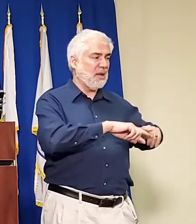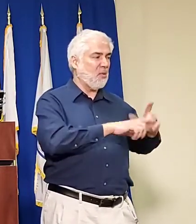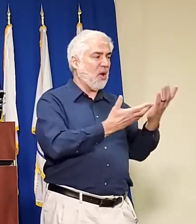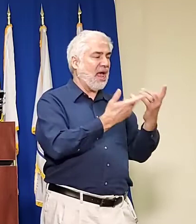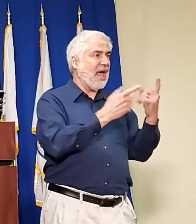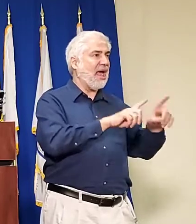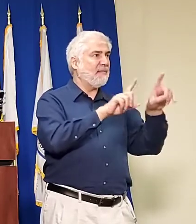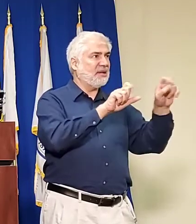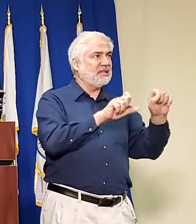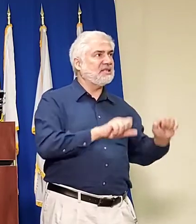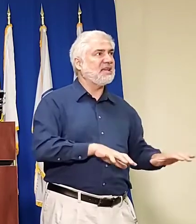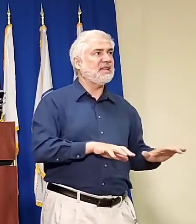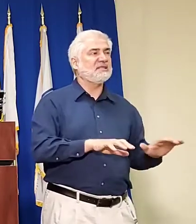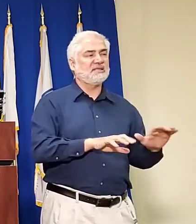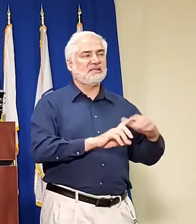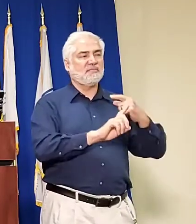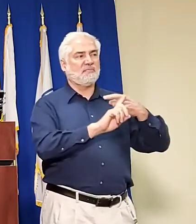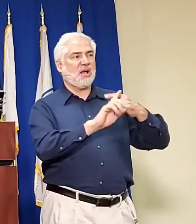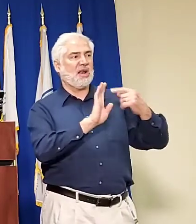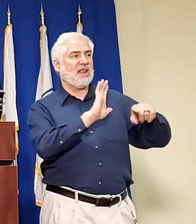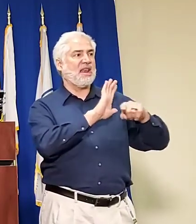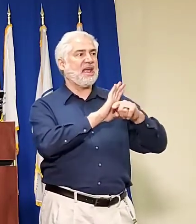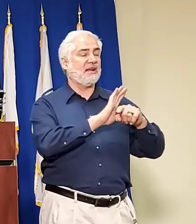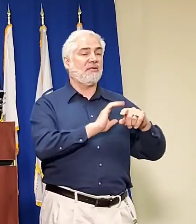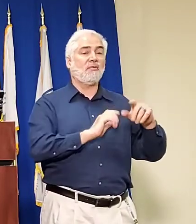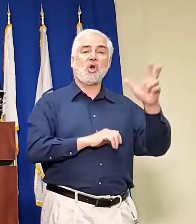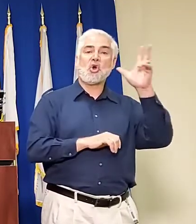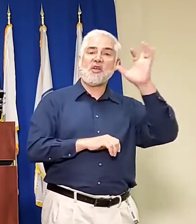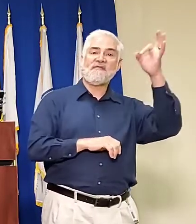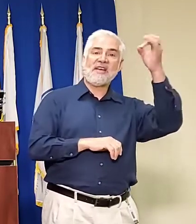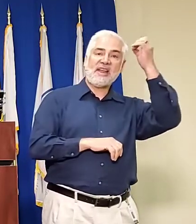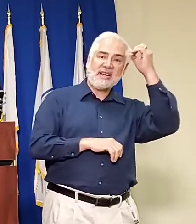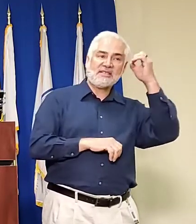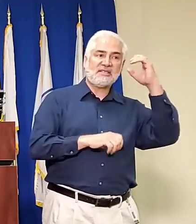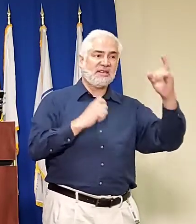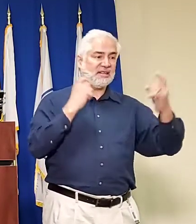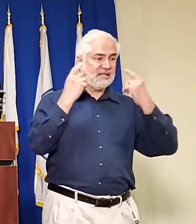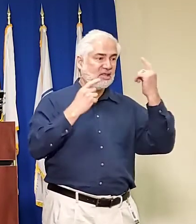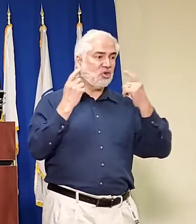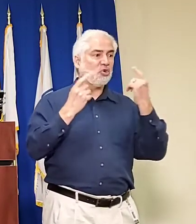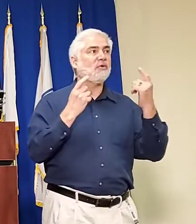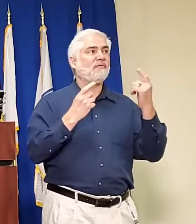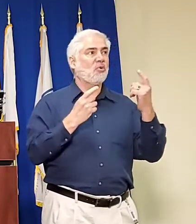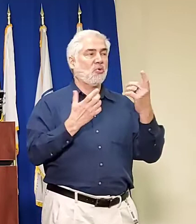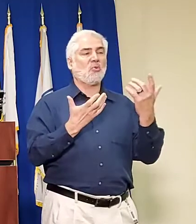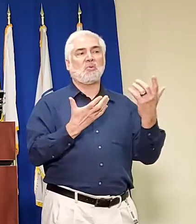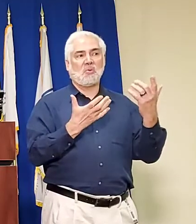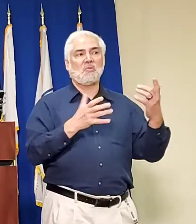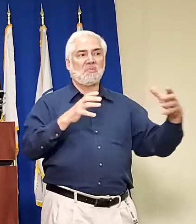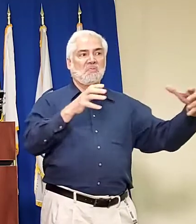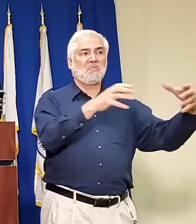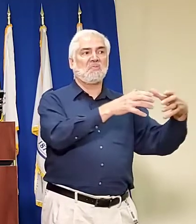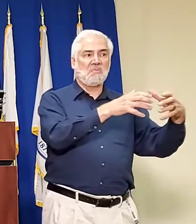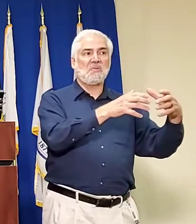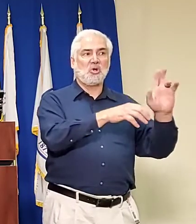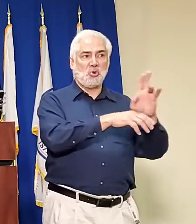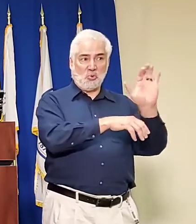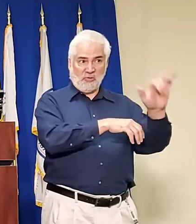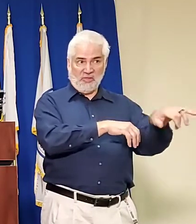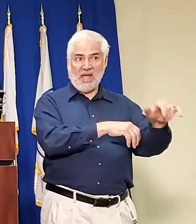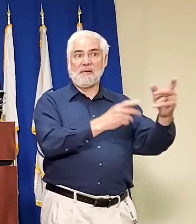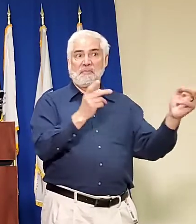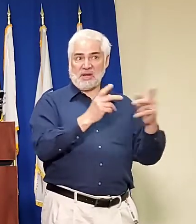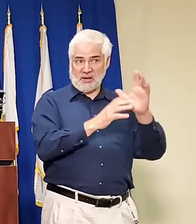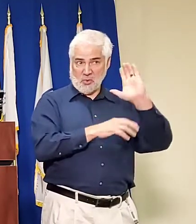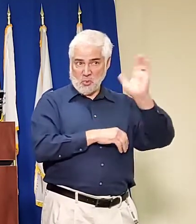Well, that way I'm gonna come up here. We've heard that the FedEx Forum is being considered for the surge site. Can you comment on that? That's one of the